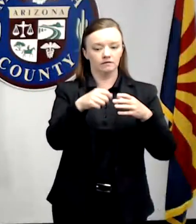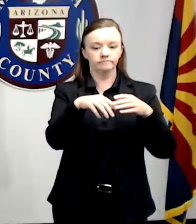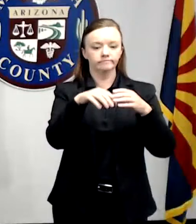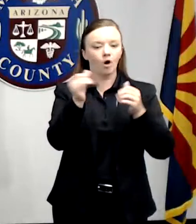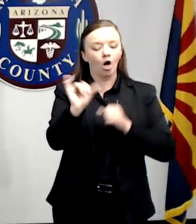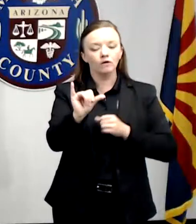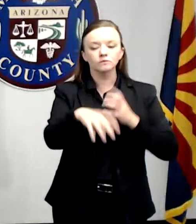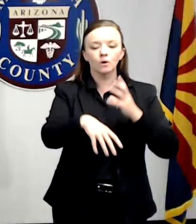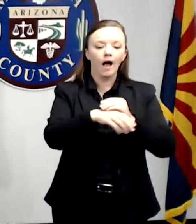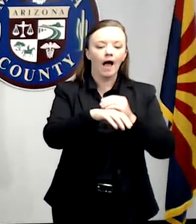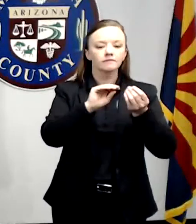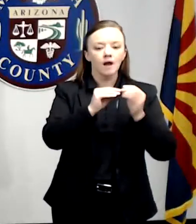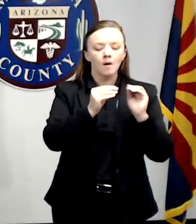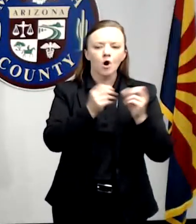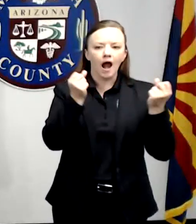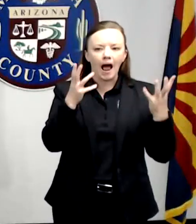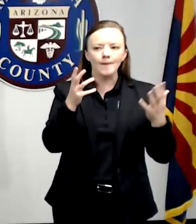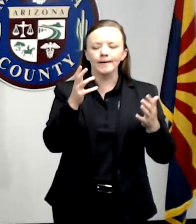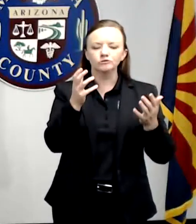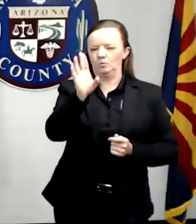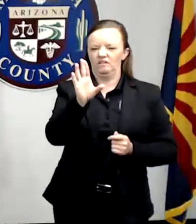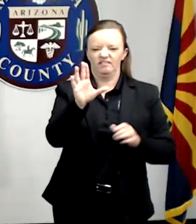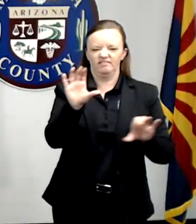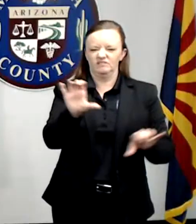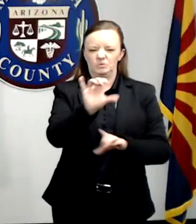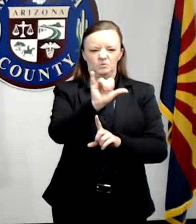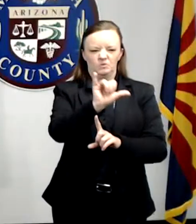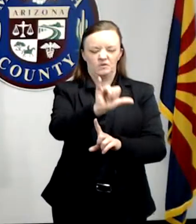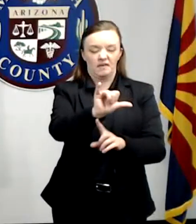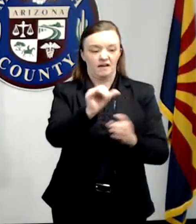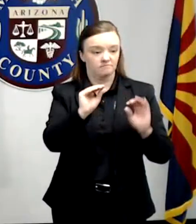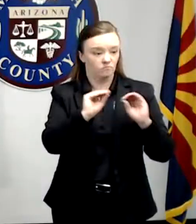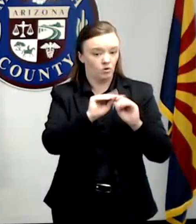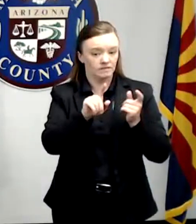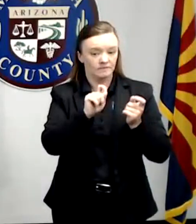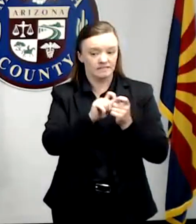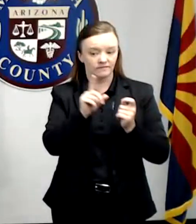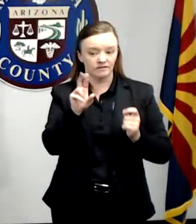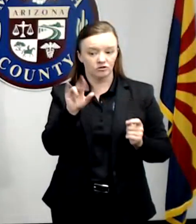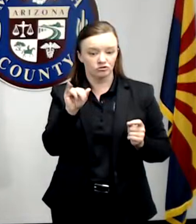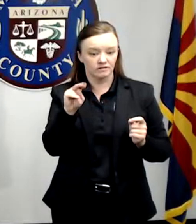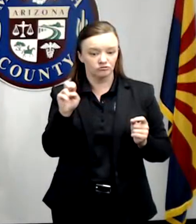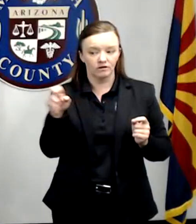tracing? I'm not sure that's going to be made available on that, Dr. Sonnenschein.